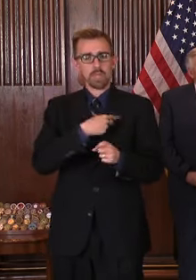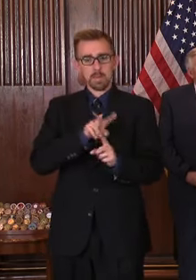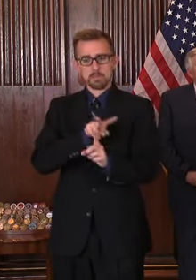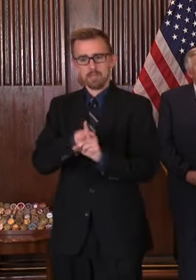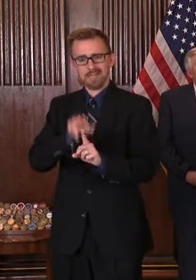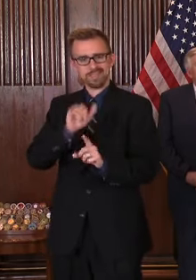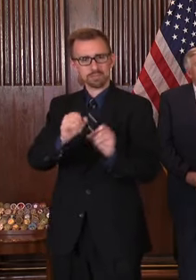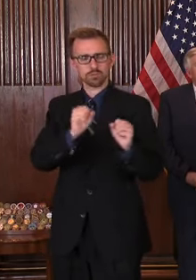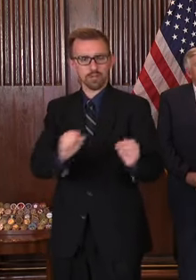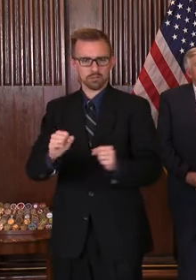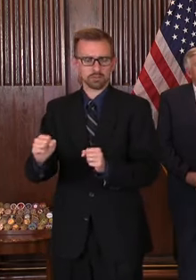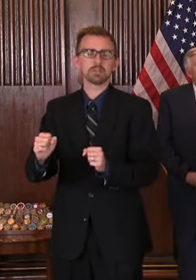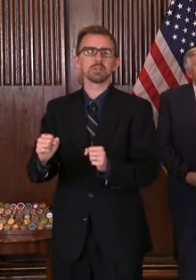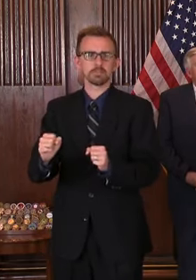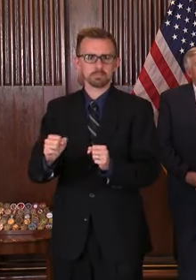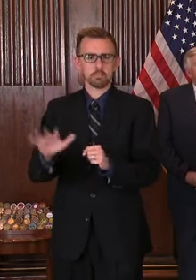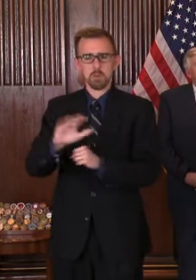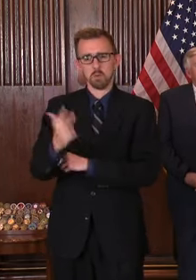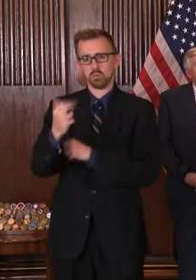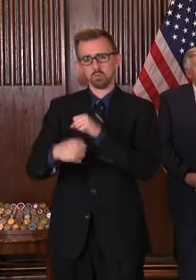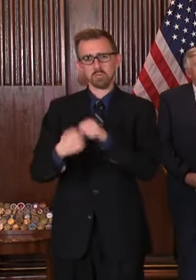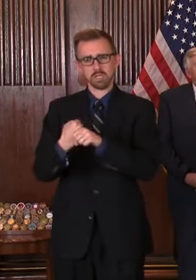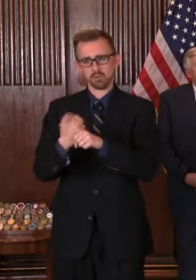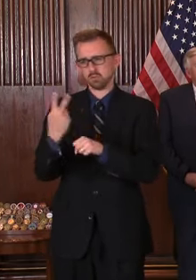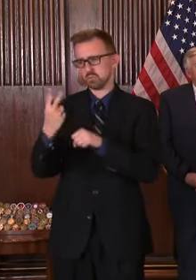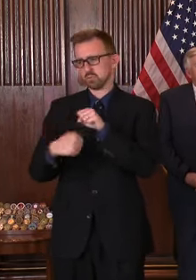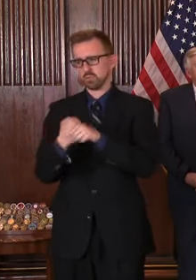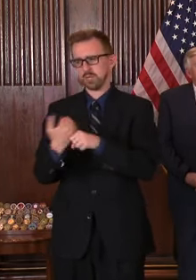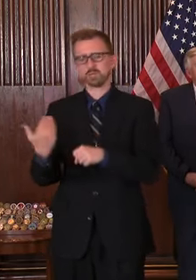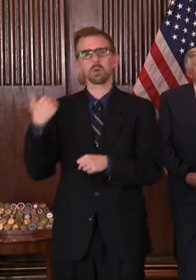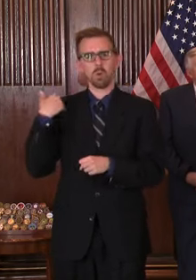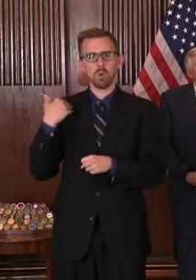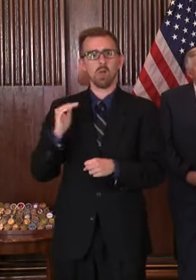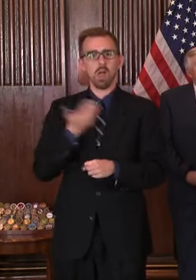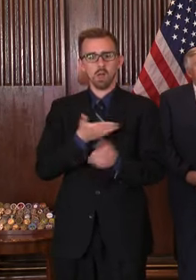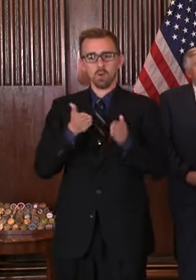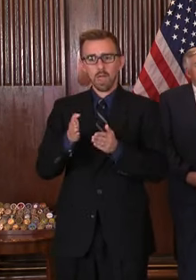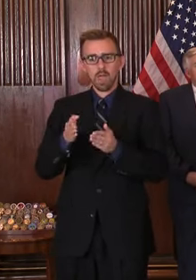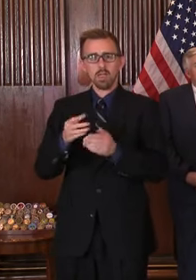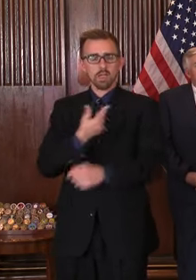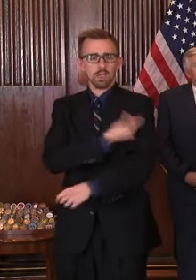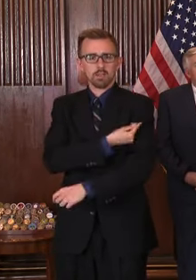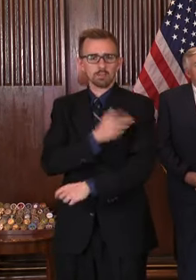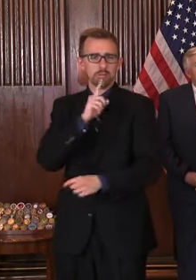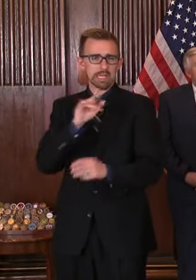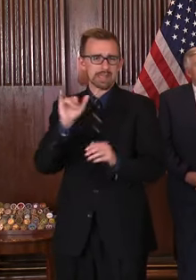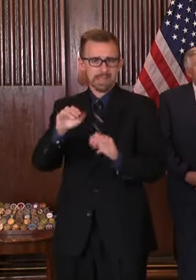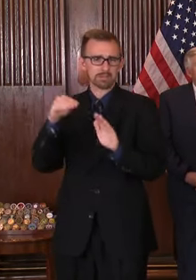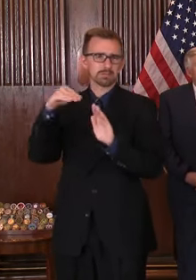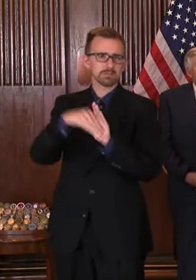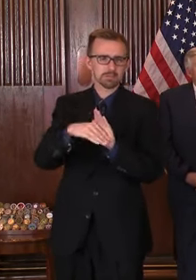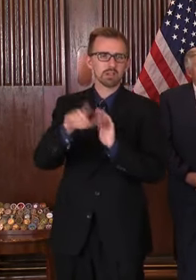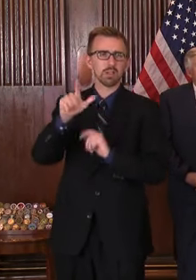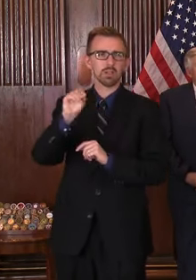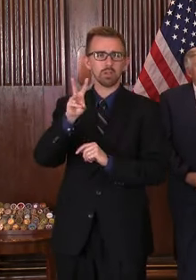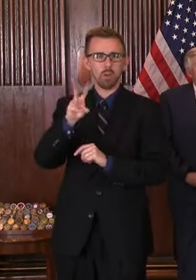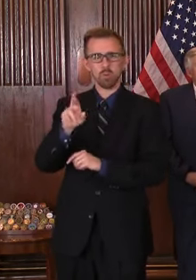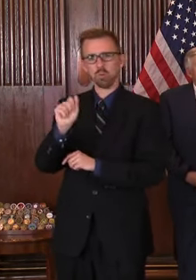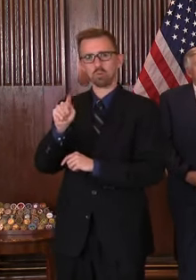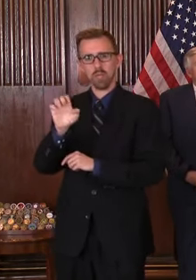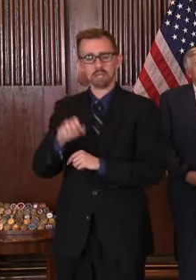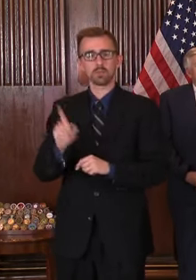strategy about 3 years ago, 2 years ago, our rate of getting vaccinated wasn't very good. So the governor and the first lady